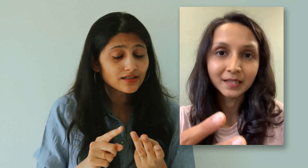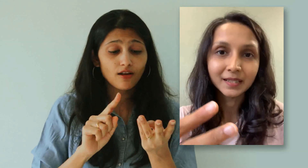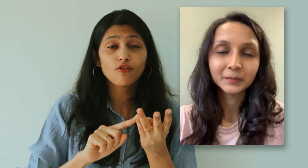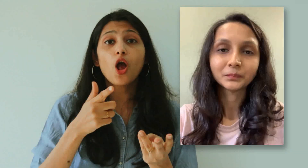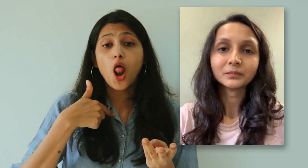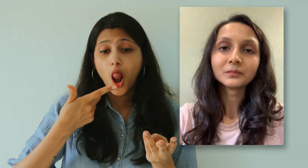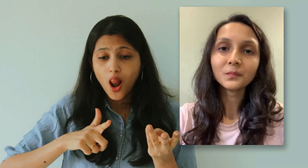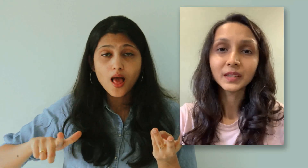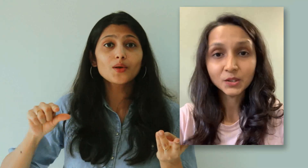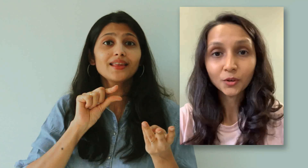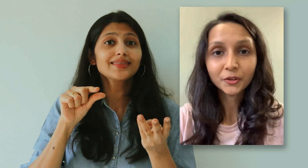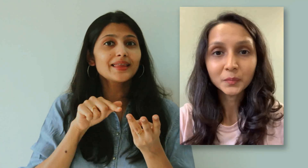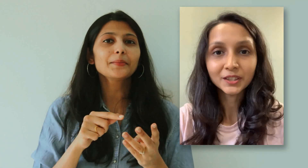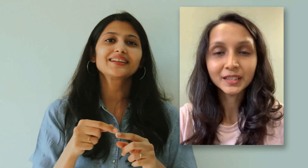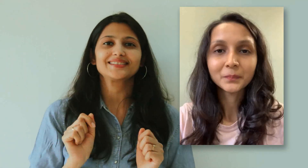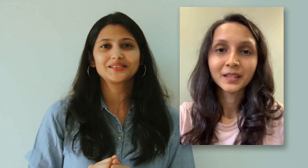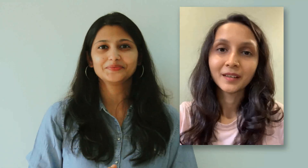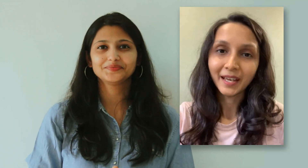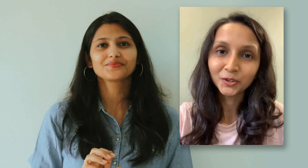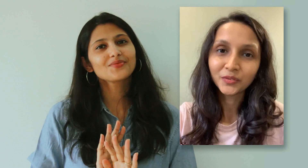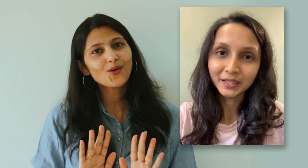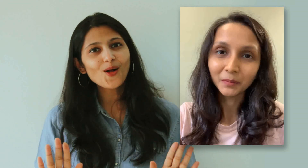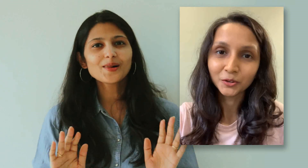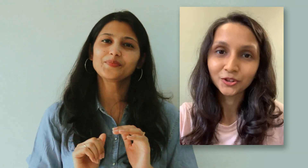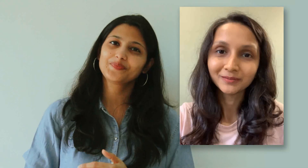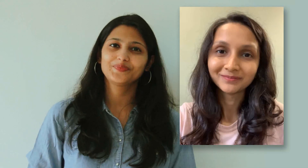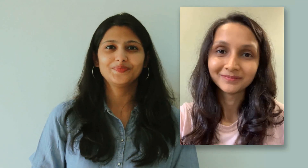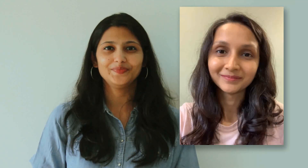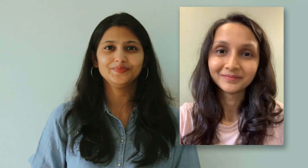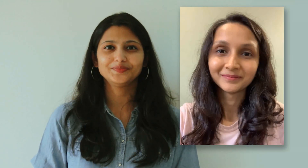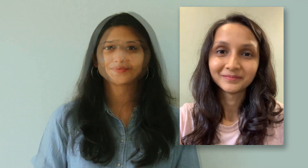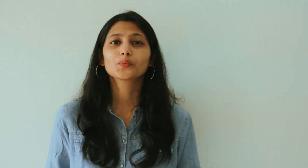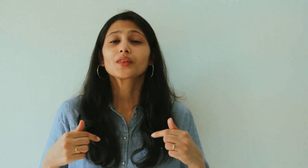the local name test. That's all from me today. Thank you very much.